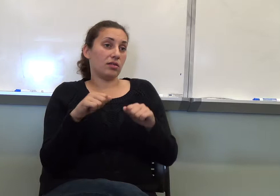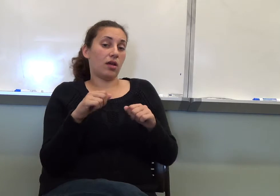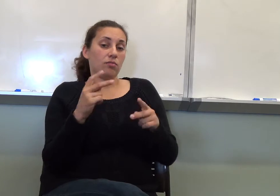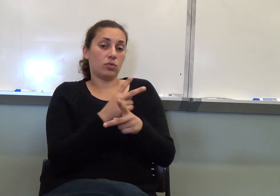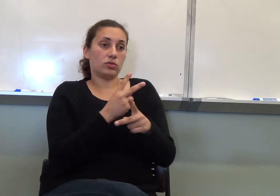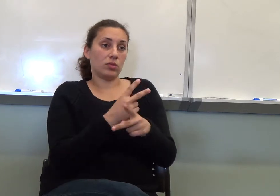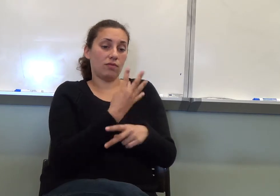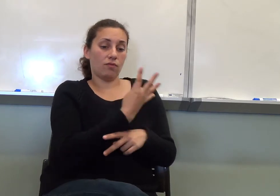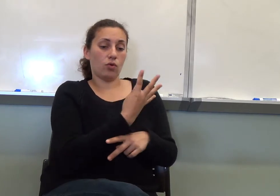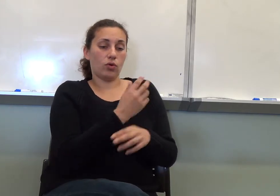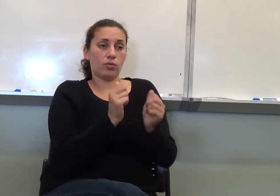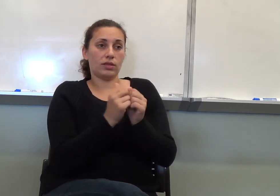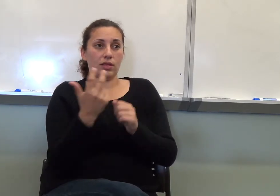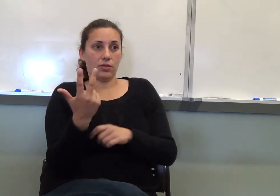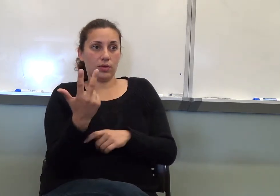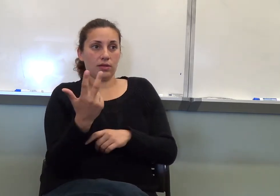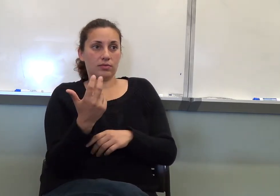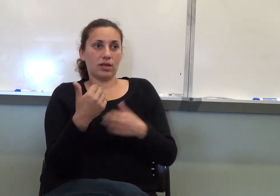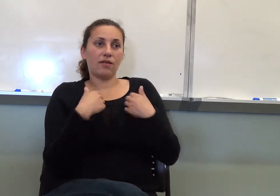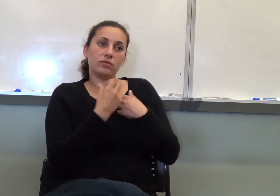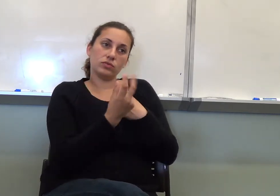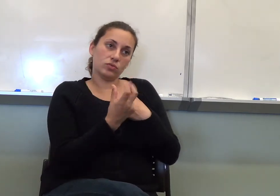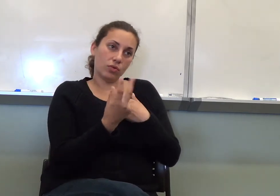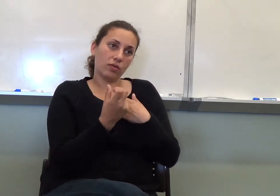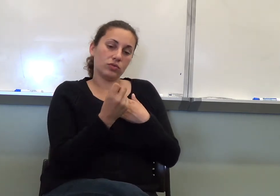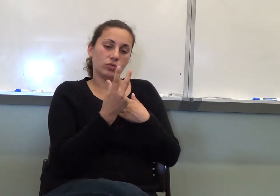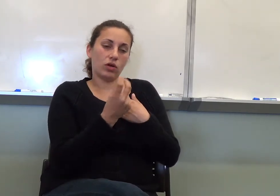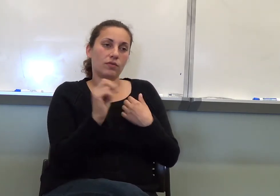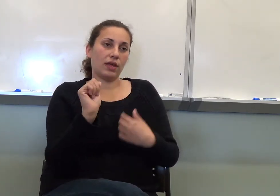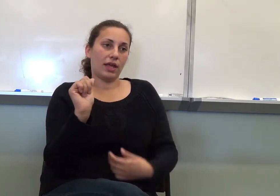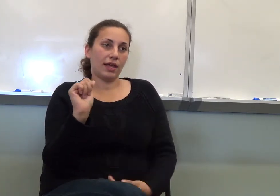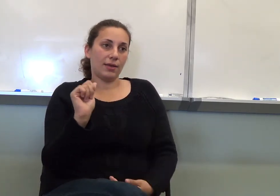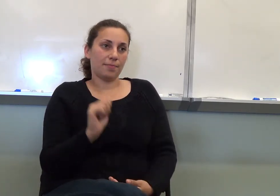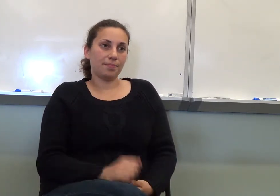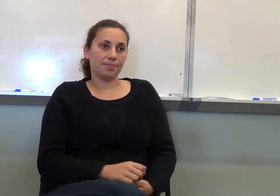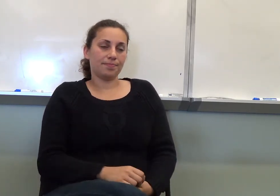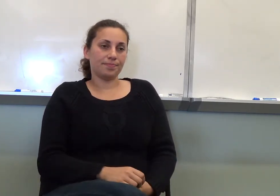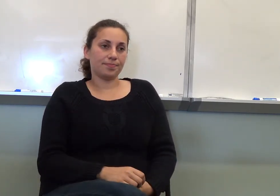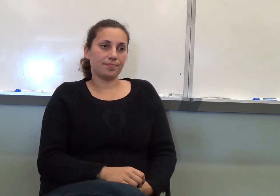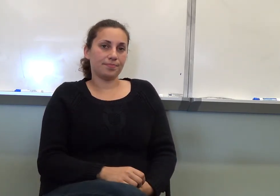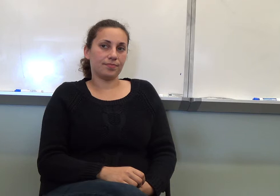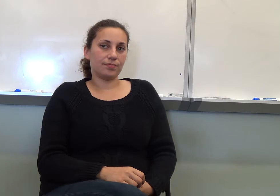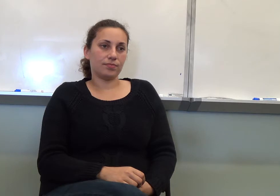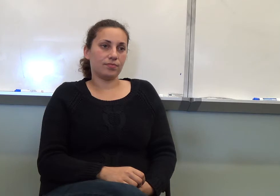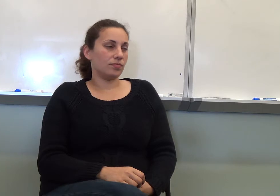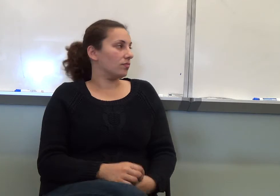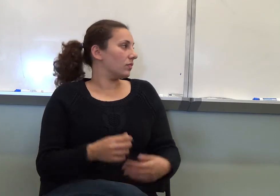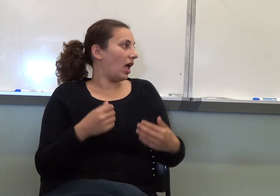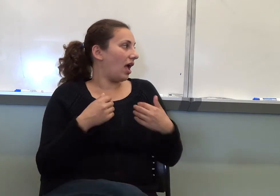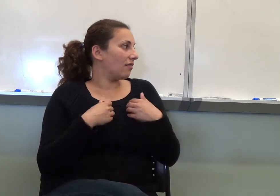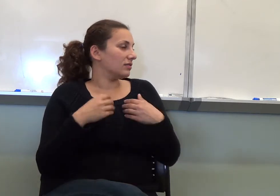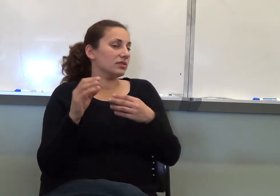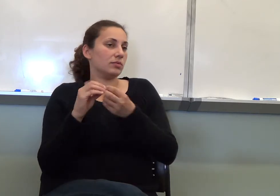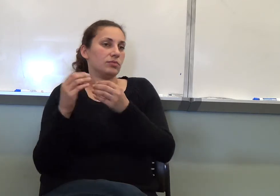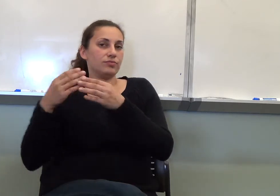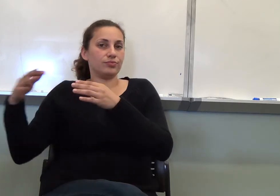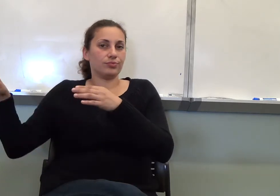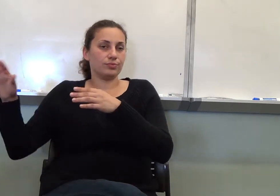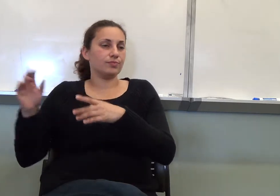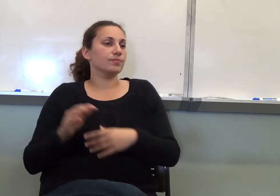3 to get a 12a. And I have this thing trailing off on the end here. Okay, now